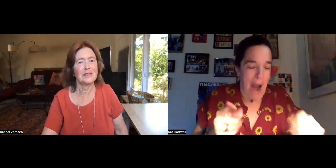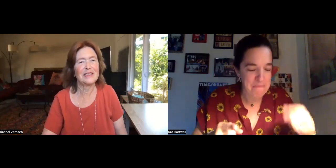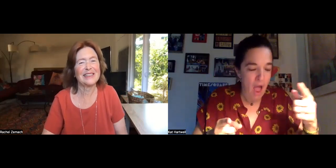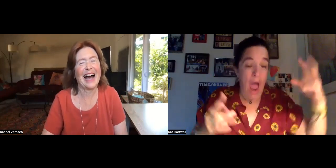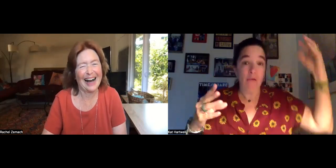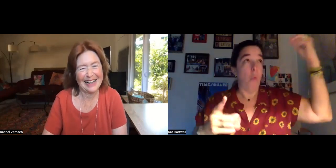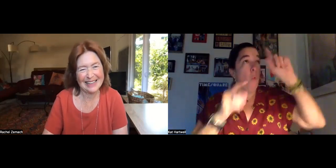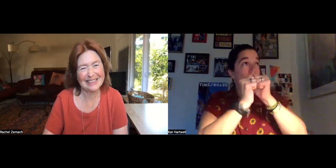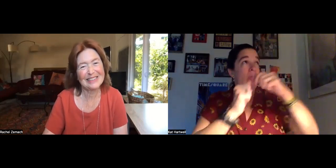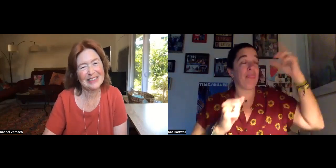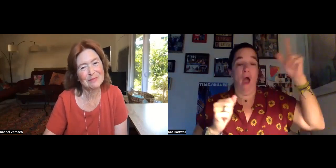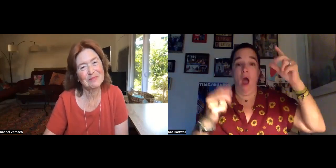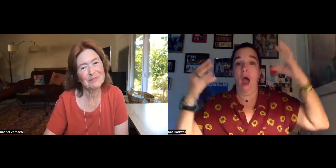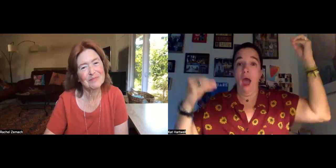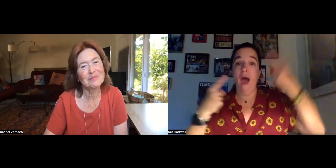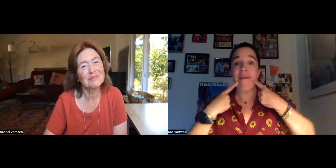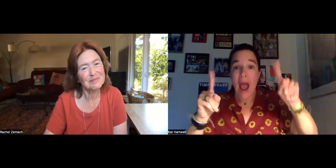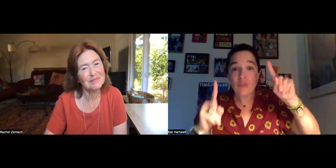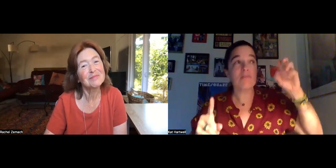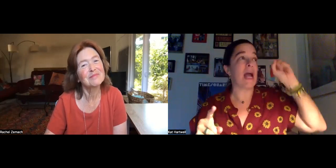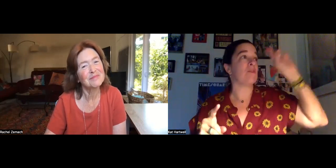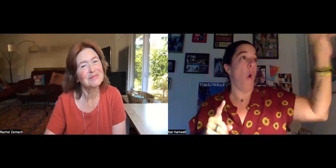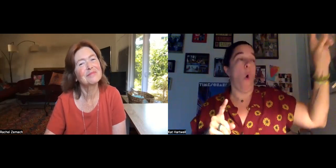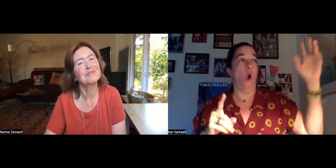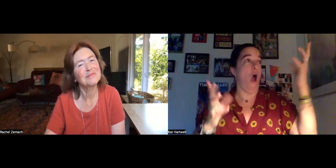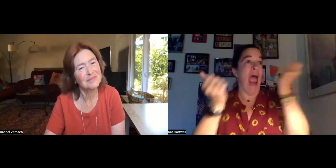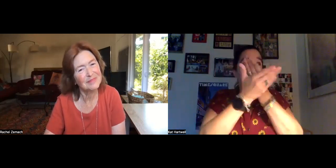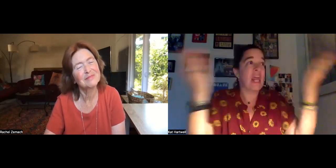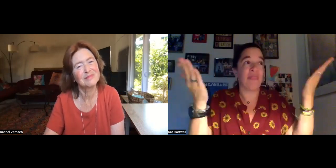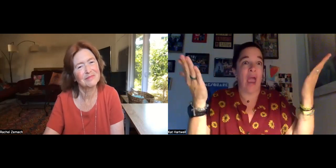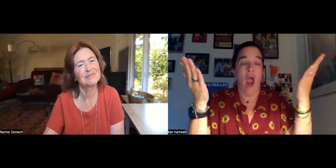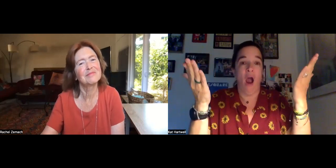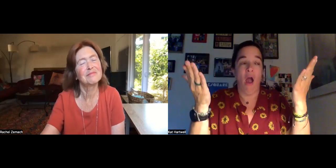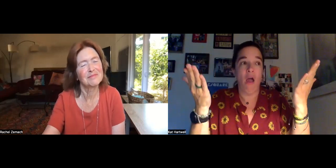one. Yeah. With the announcement or anything,